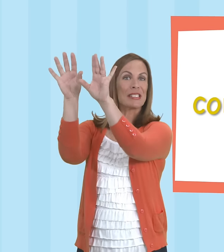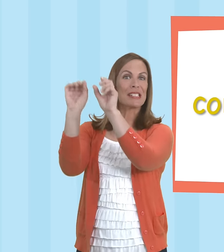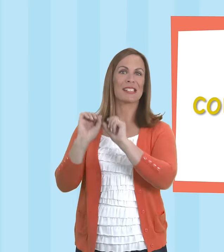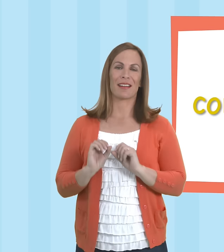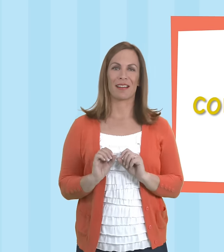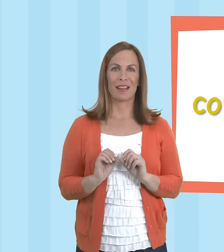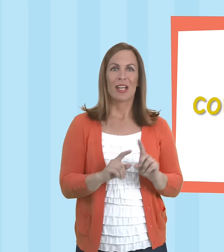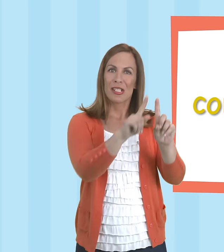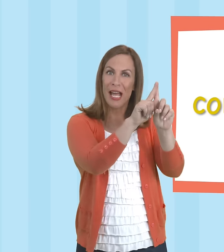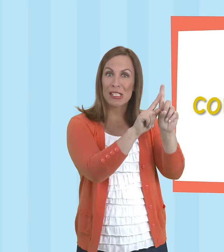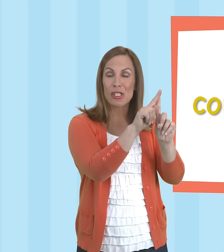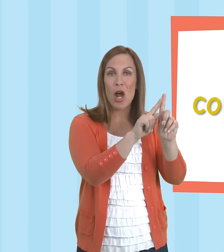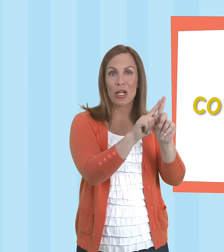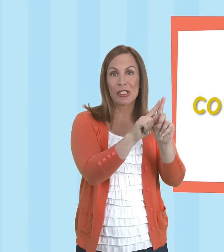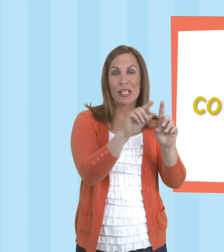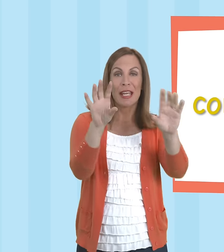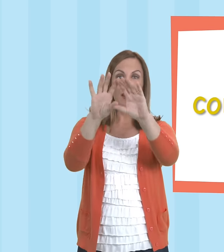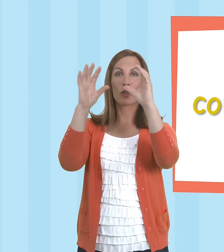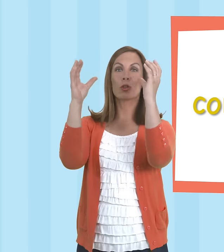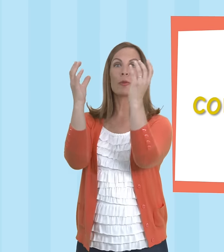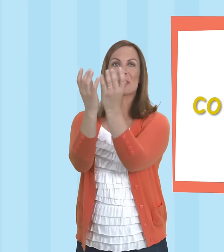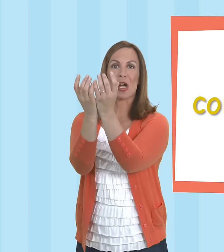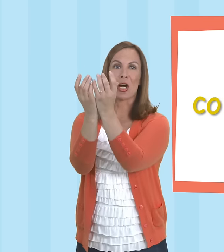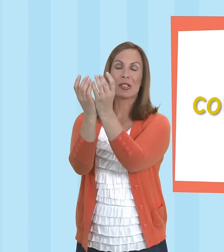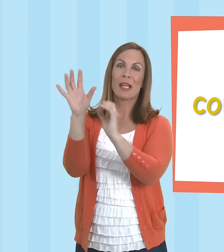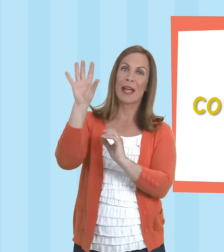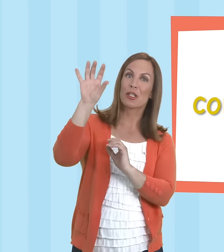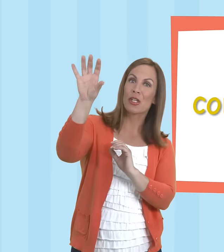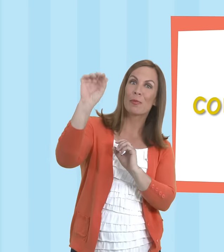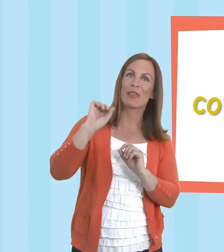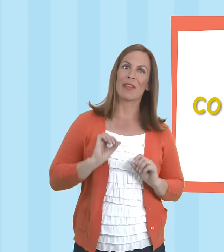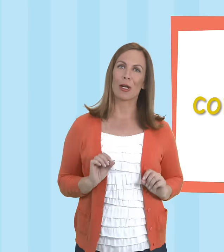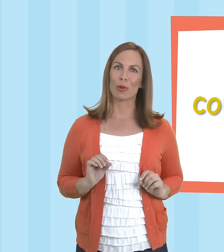Constellations. Sign stars. It's a group of stars and a shape within that group.